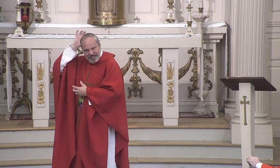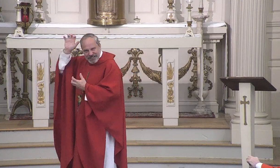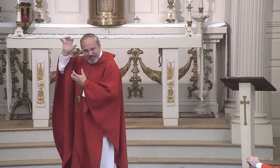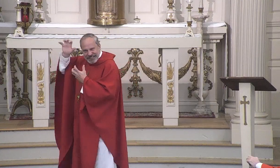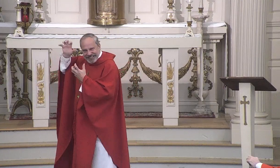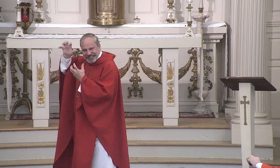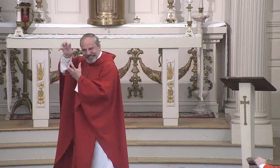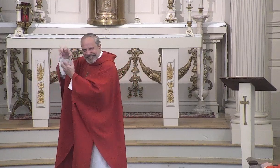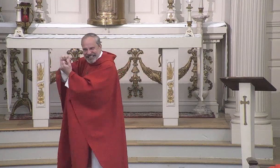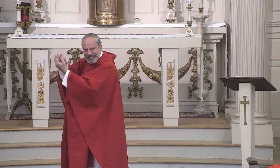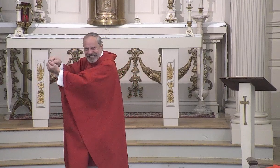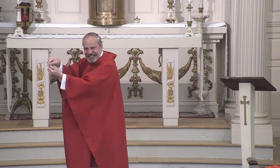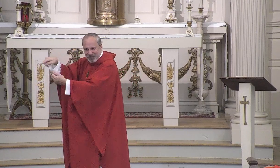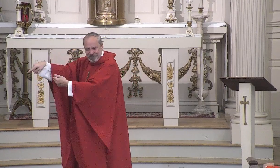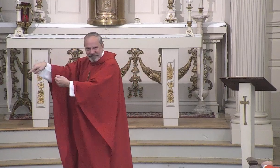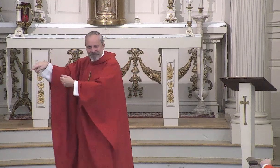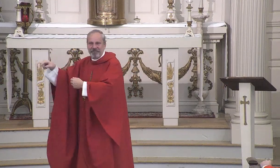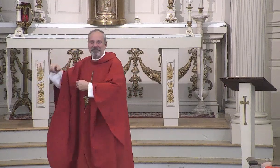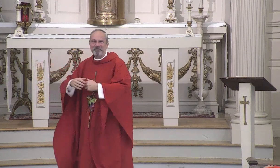for